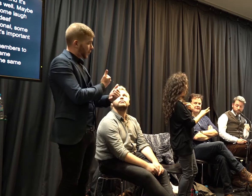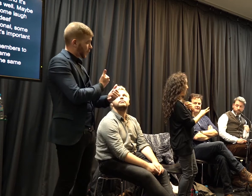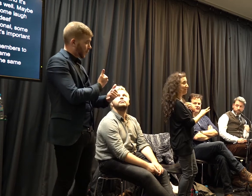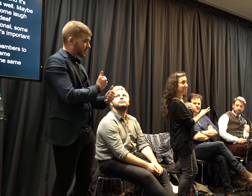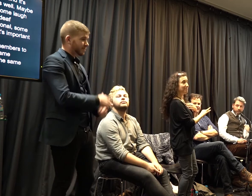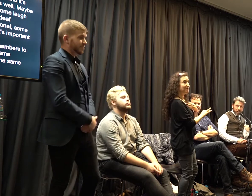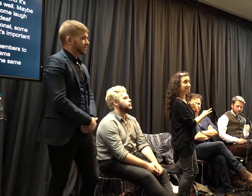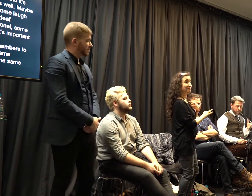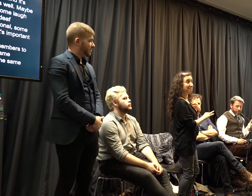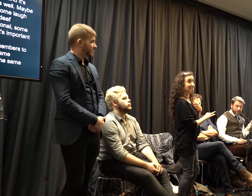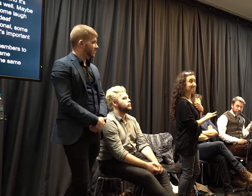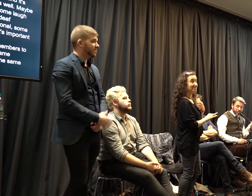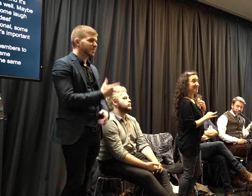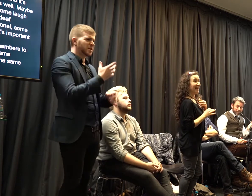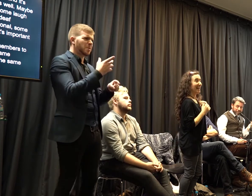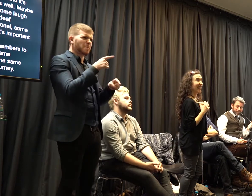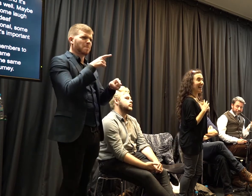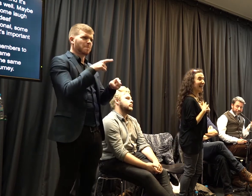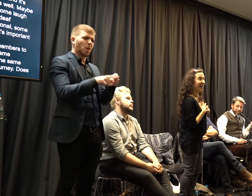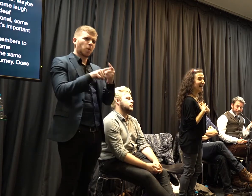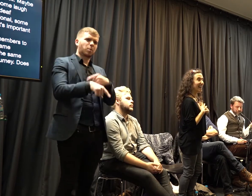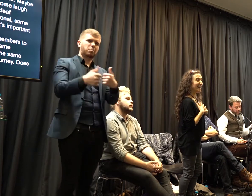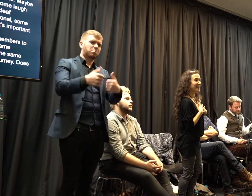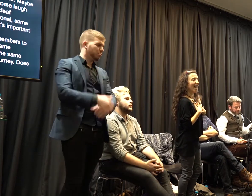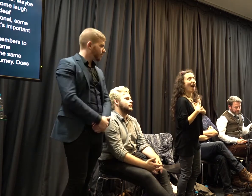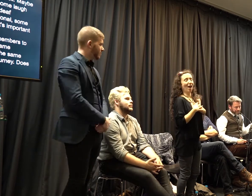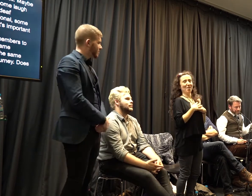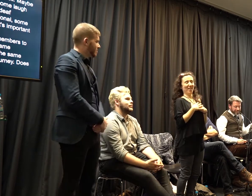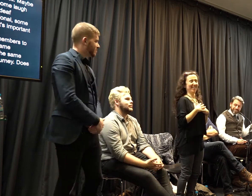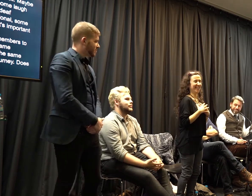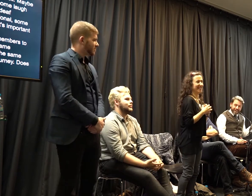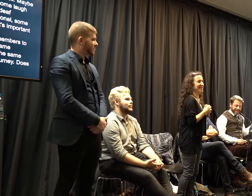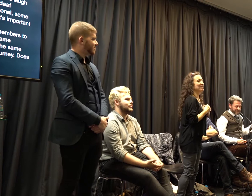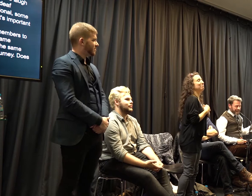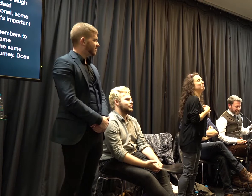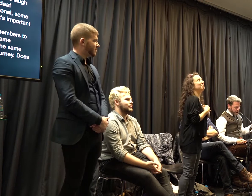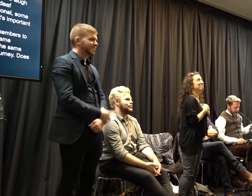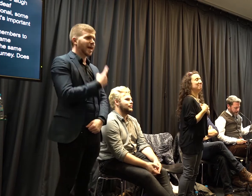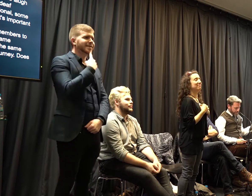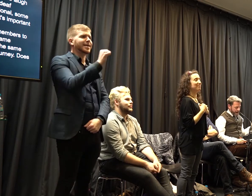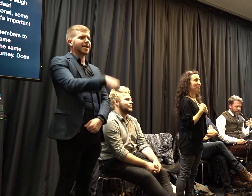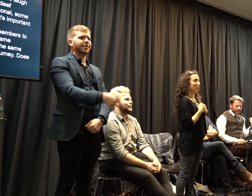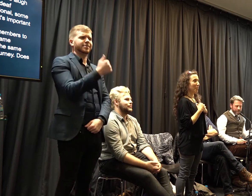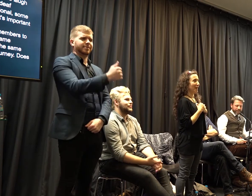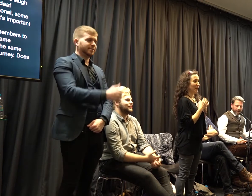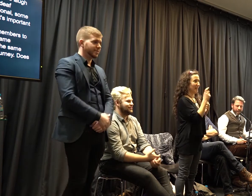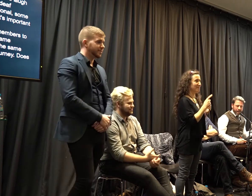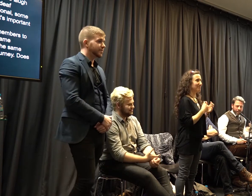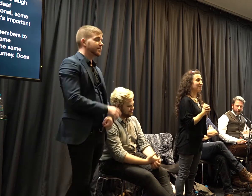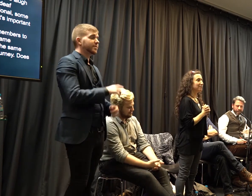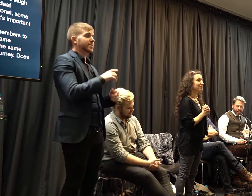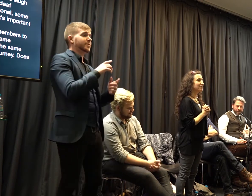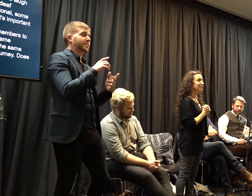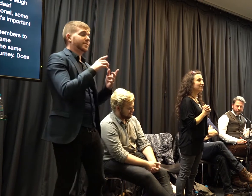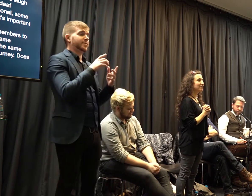Does that answer your question? Mostly. Yeah. I'm going to say yes. And on the back of